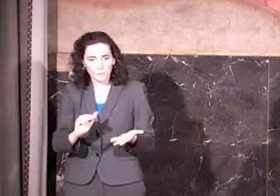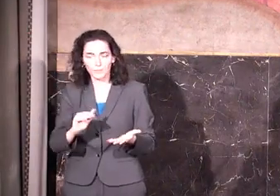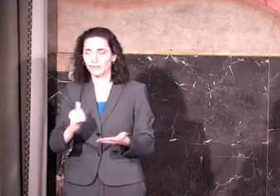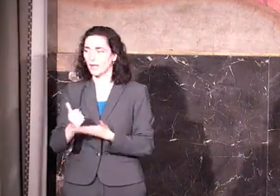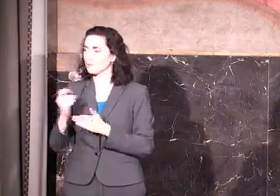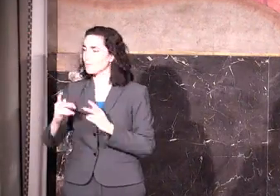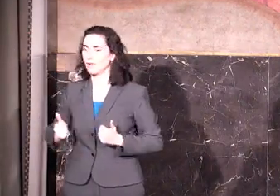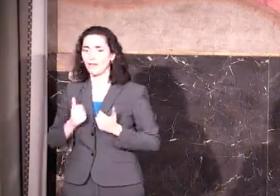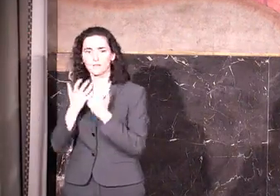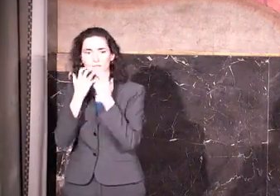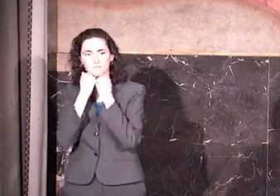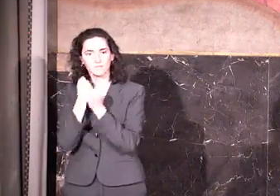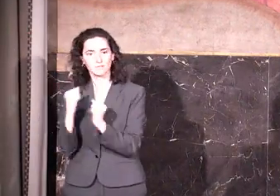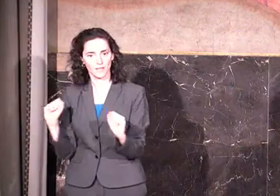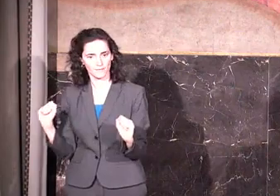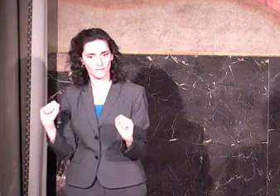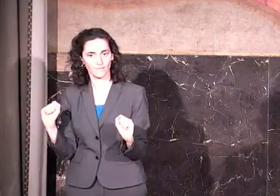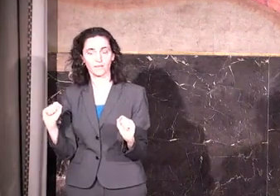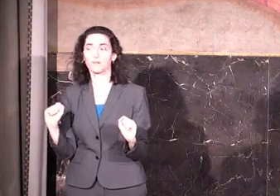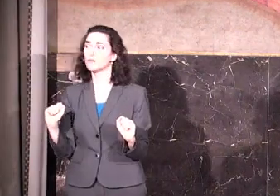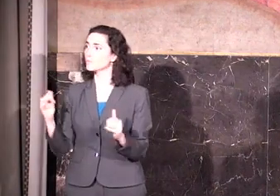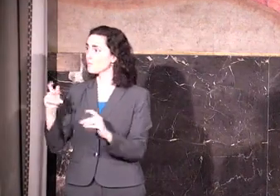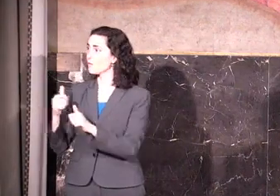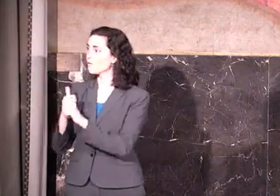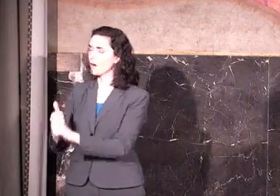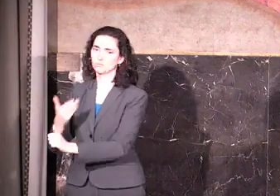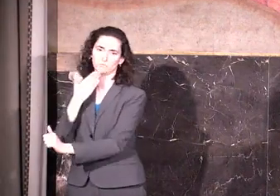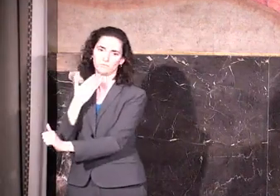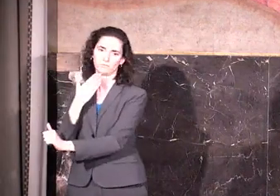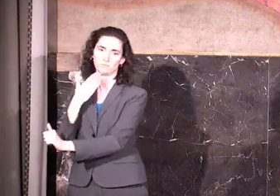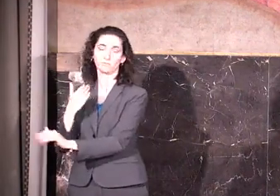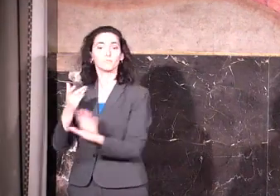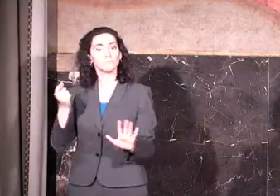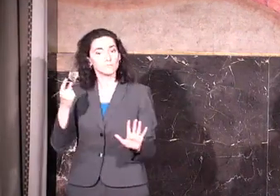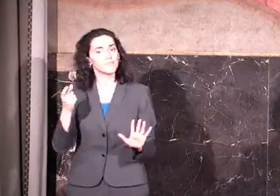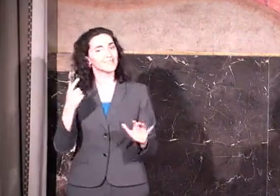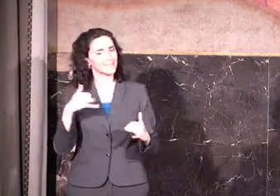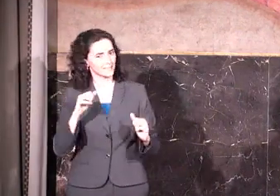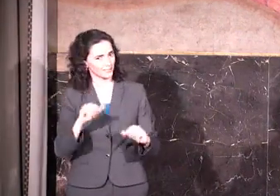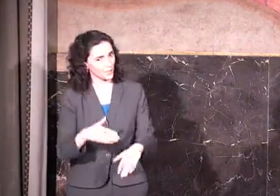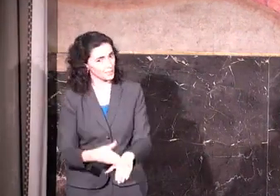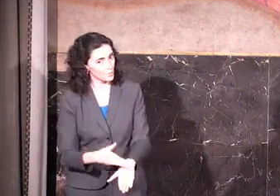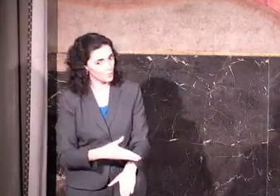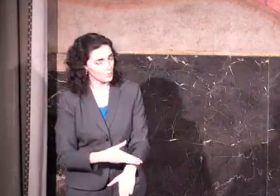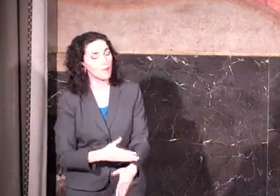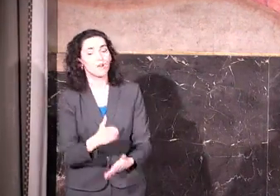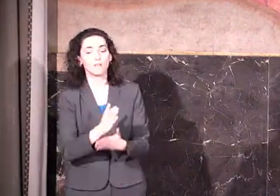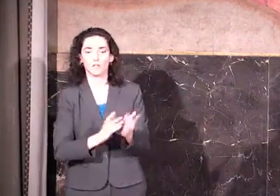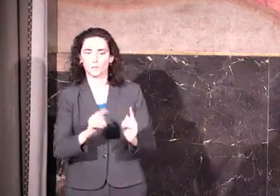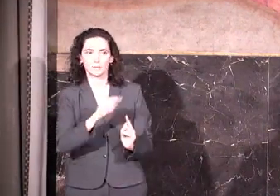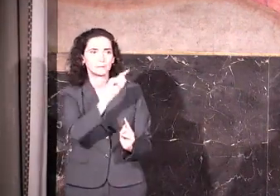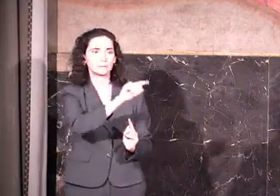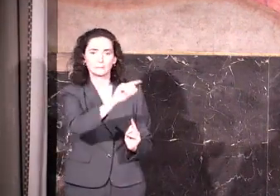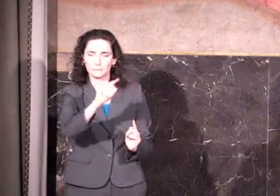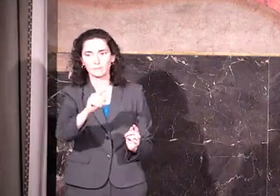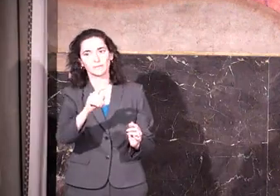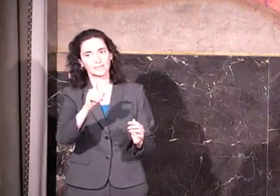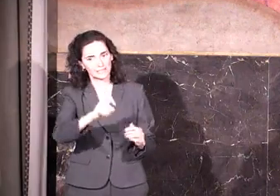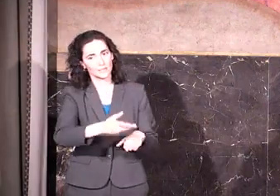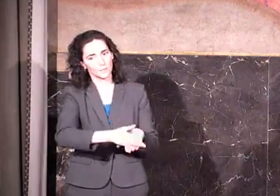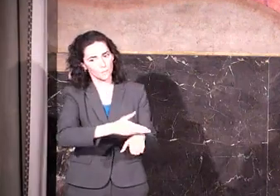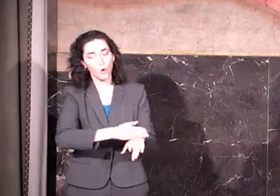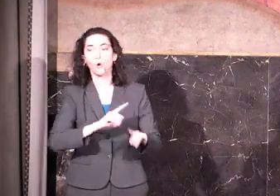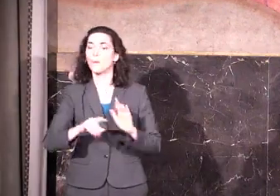those people. Obviously, we can do better, and there are certain individuals out there who could really do better, but overall the state